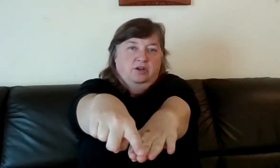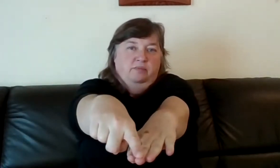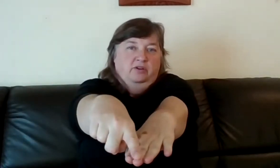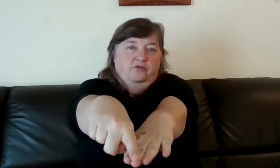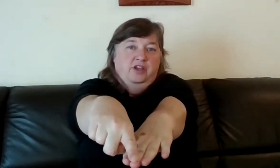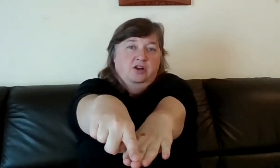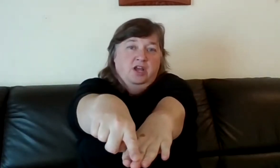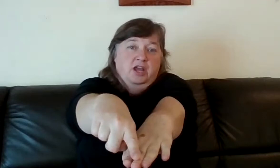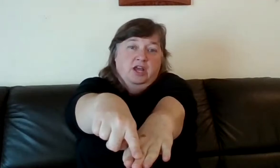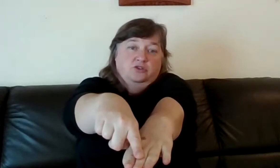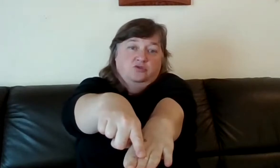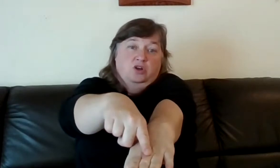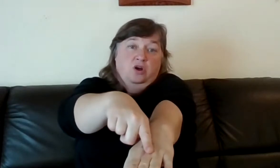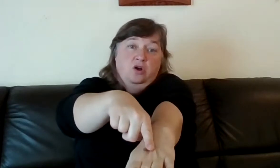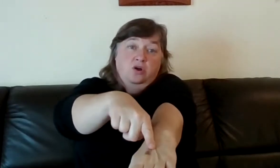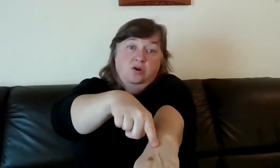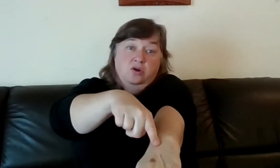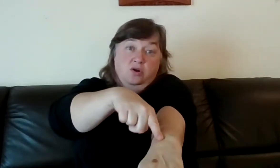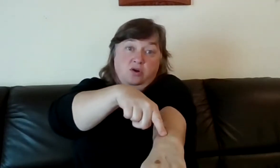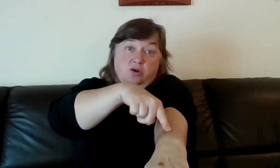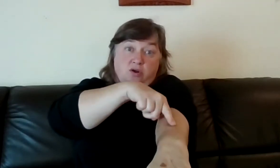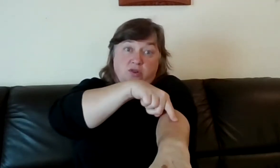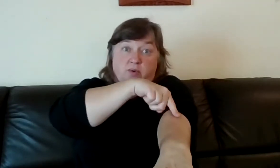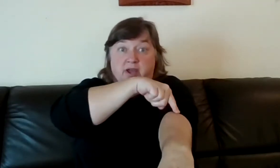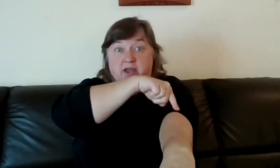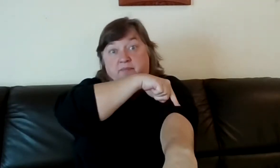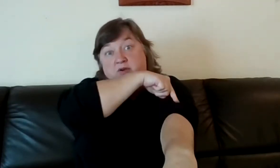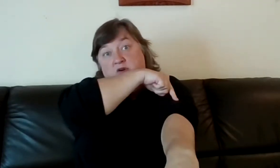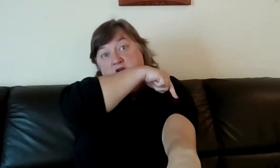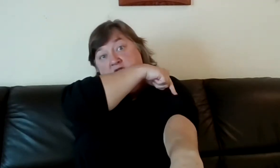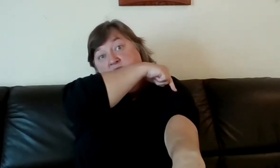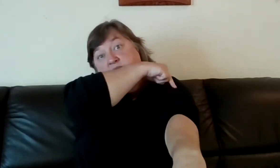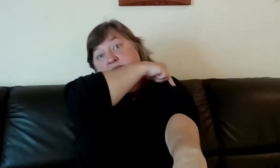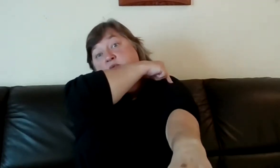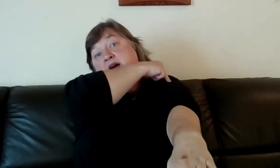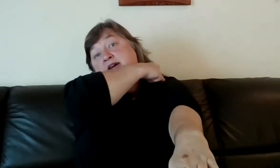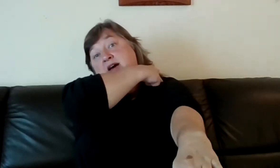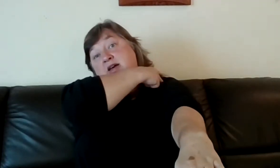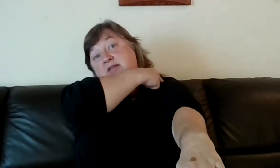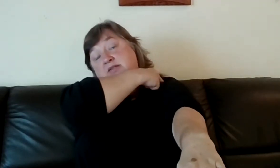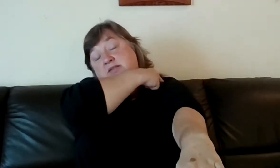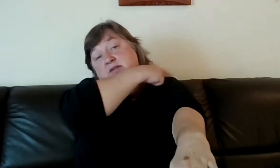your middle finger and draw it all the way up your arm with big wide eyes.